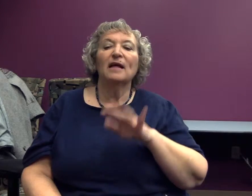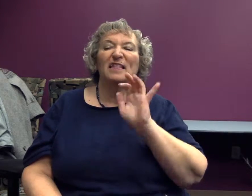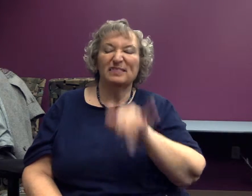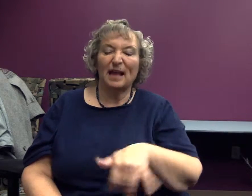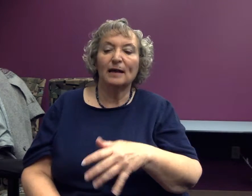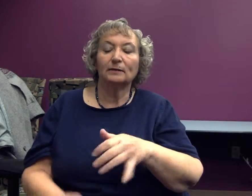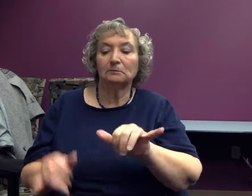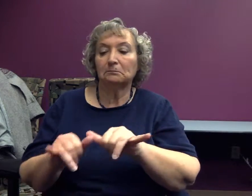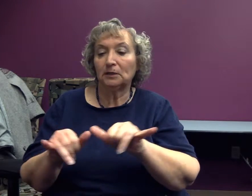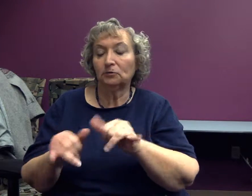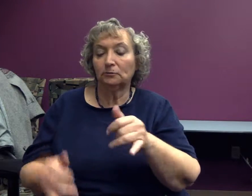We'll look at that a little more in a bit.